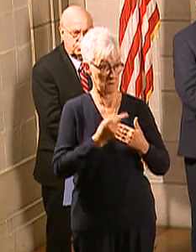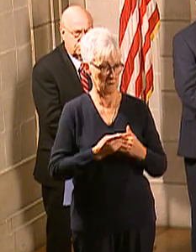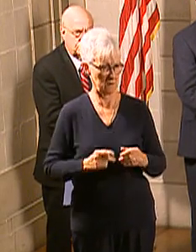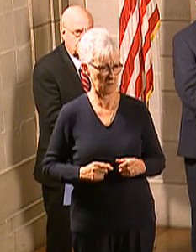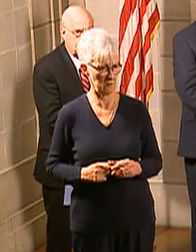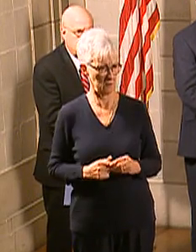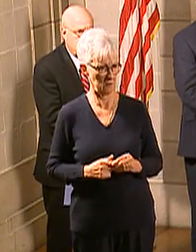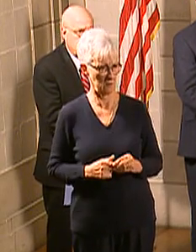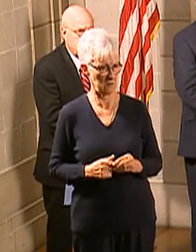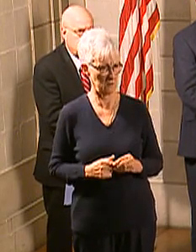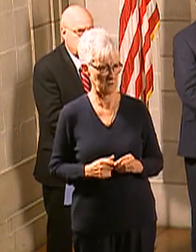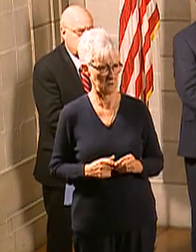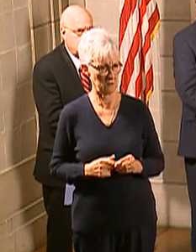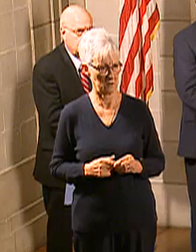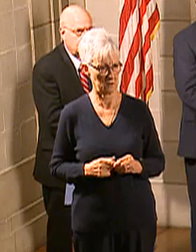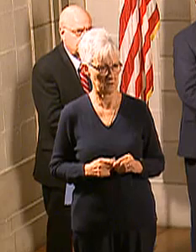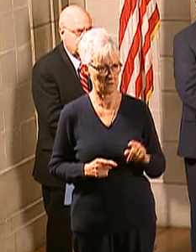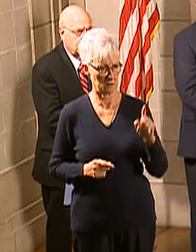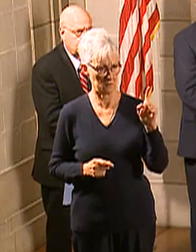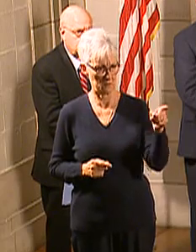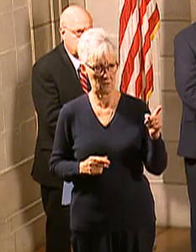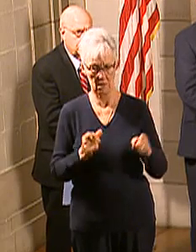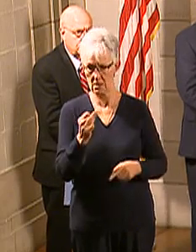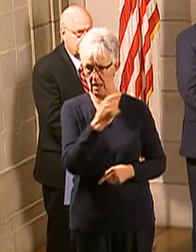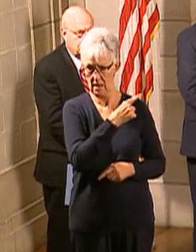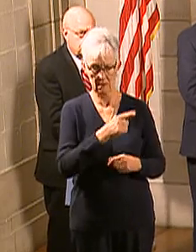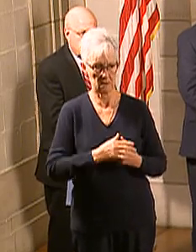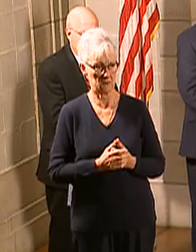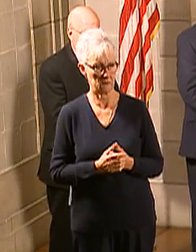All right. Oh, yep. Are there plans